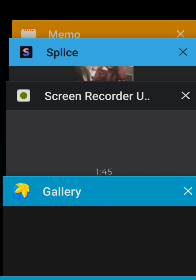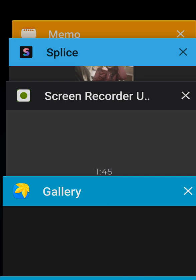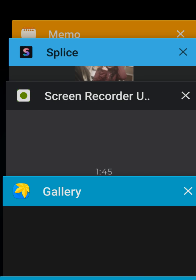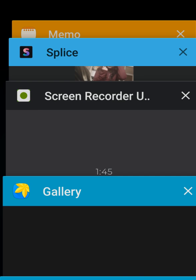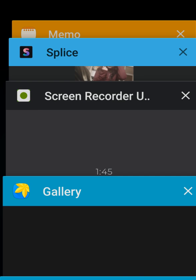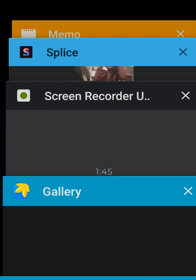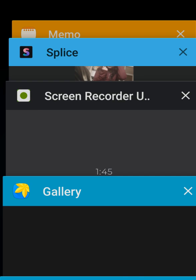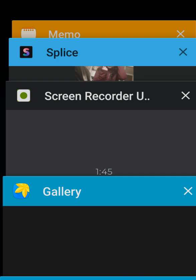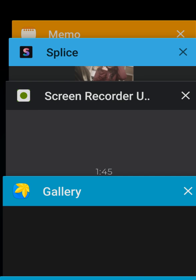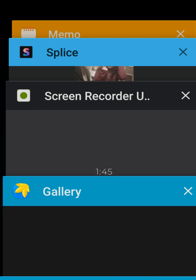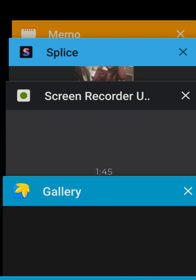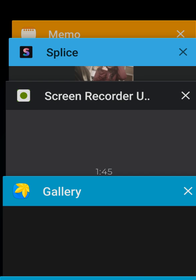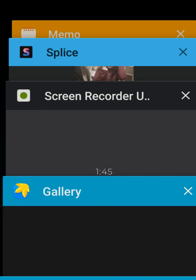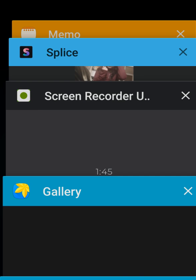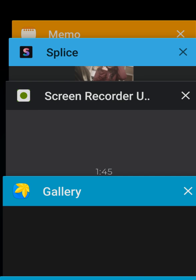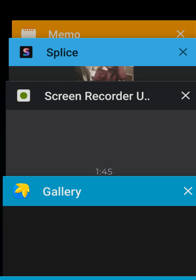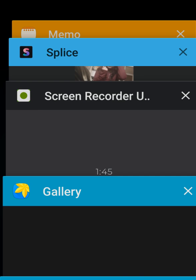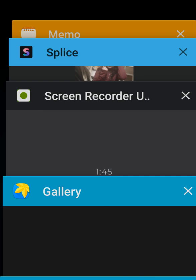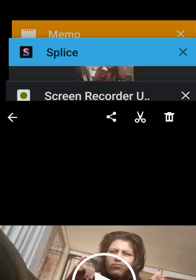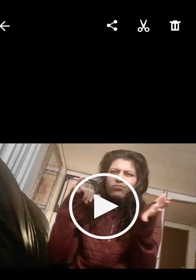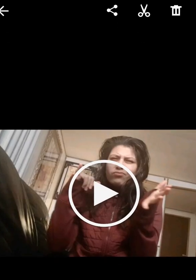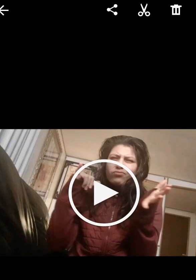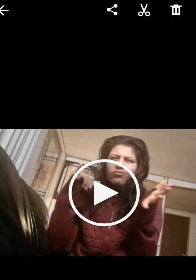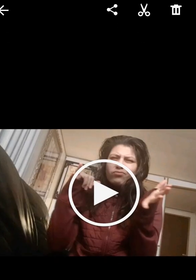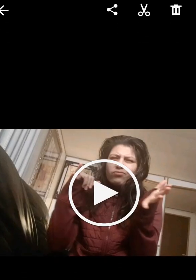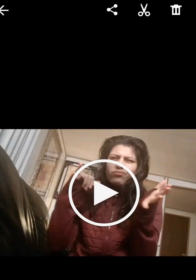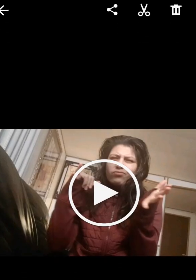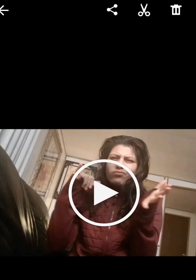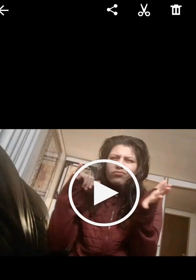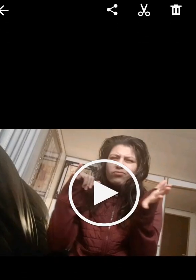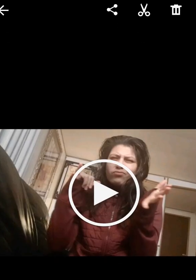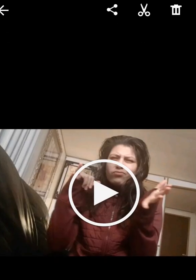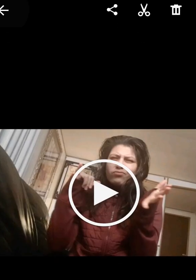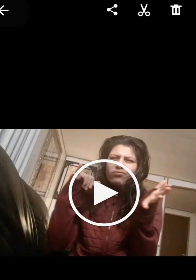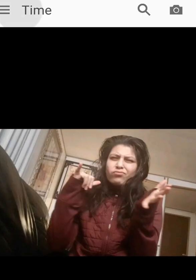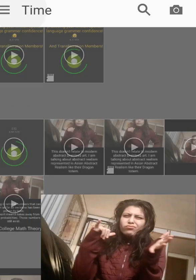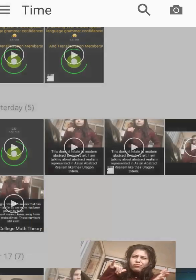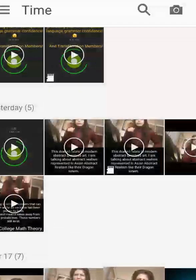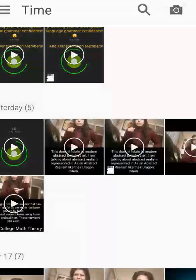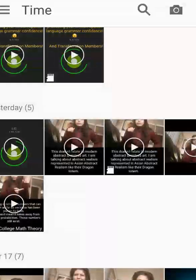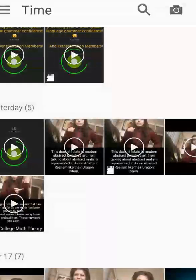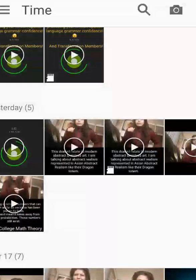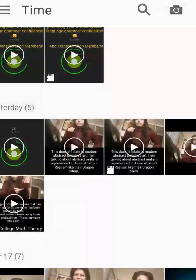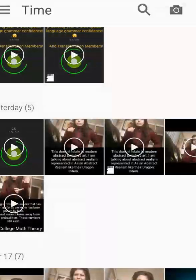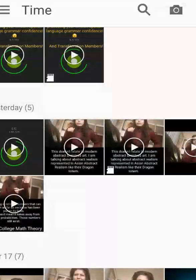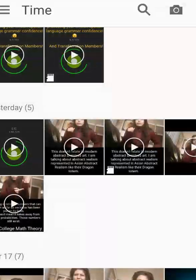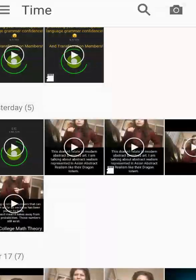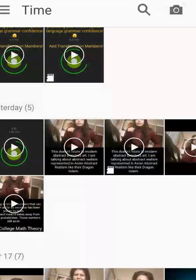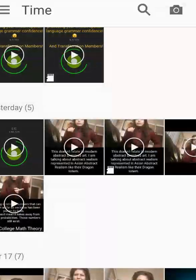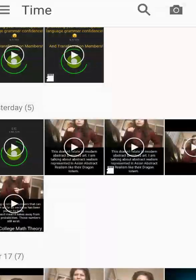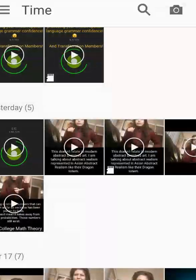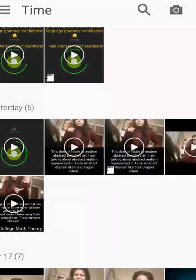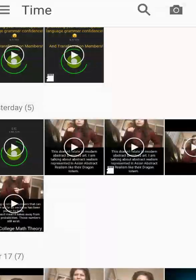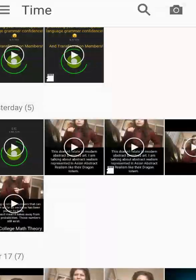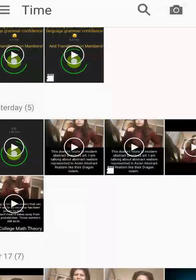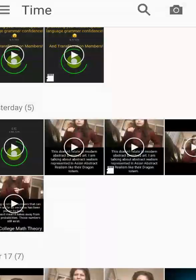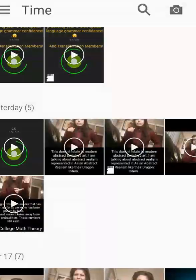and moving forward towards a different portion of that topic. So